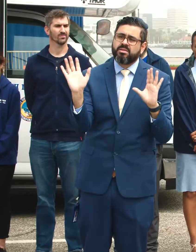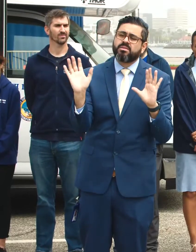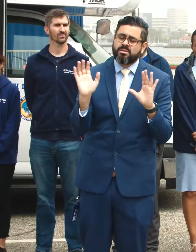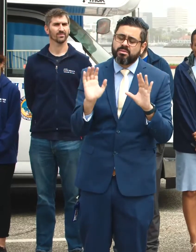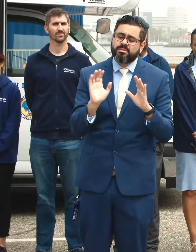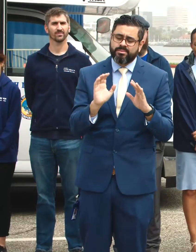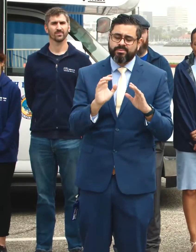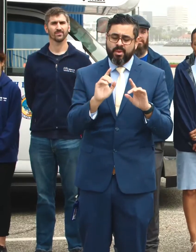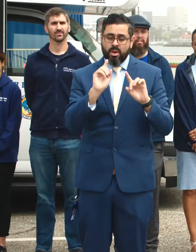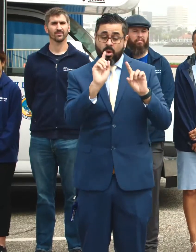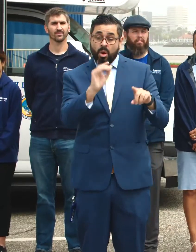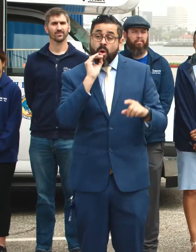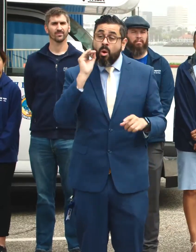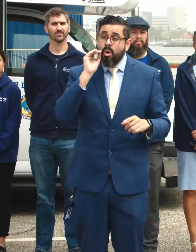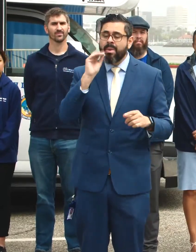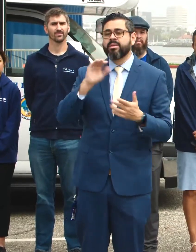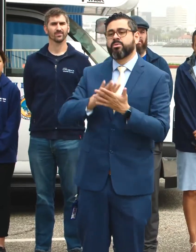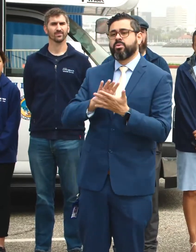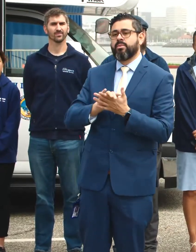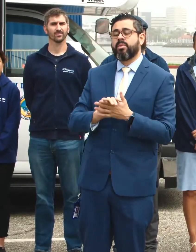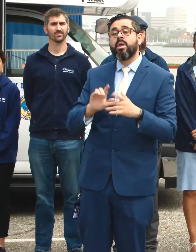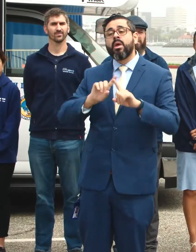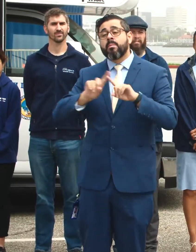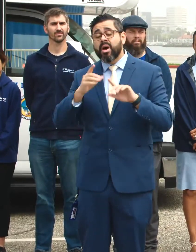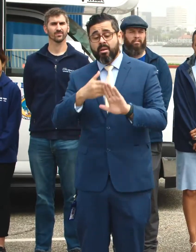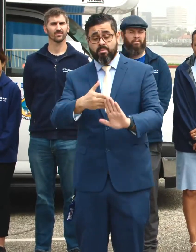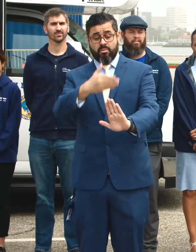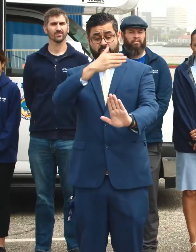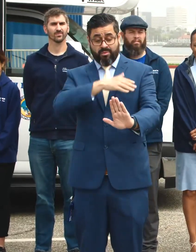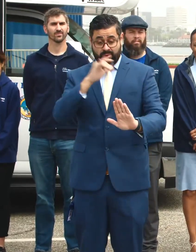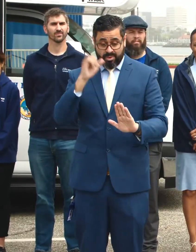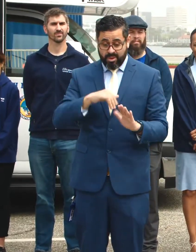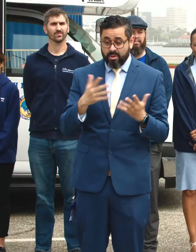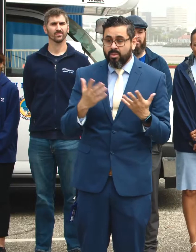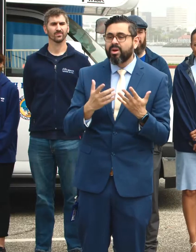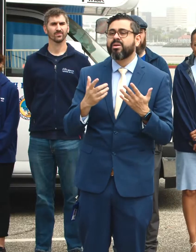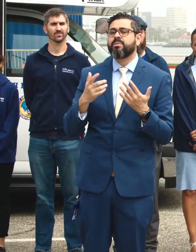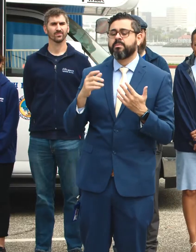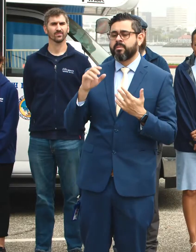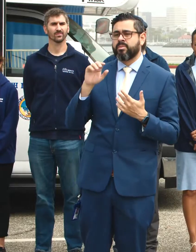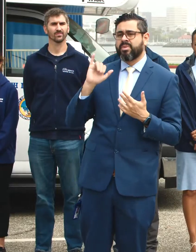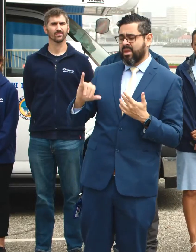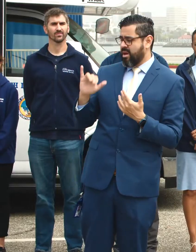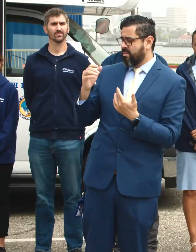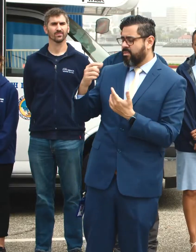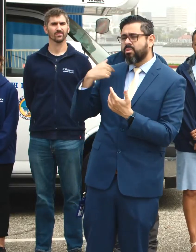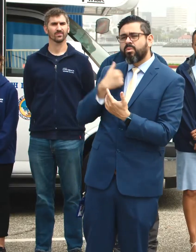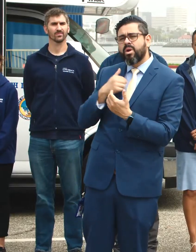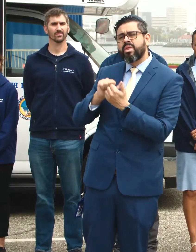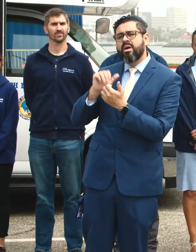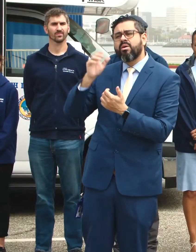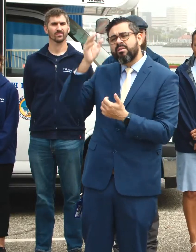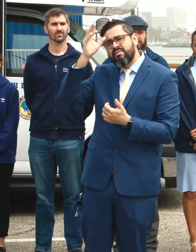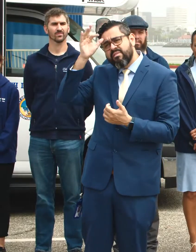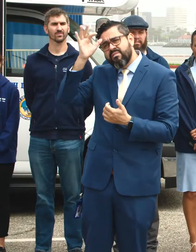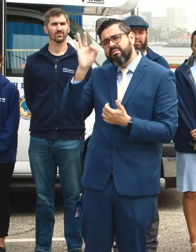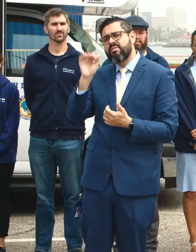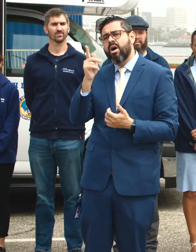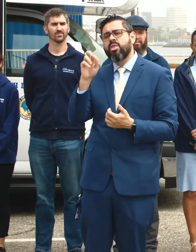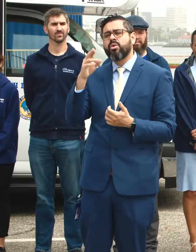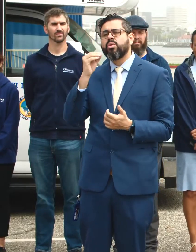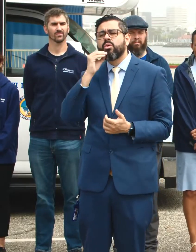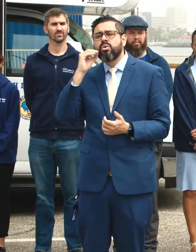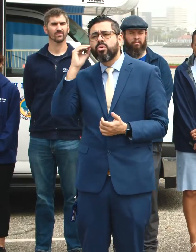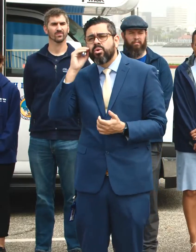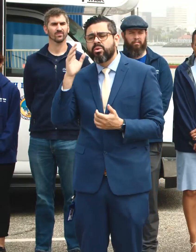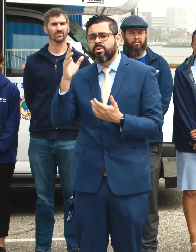home. But homeless prevention begins even earlier than that. When we coach parents on our fatherhood program, that's homeless prevention. When